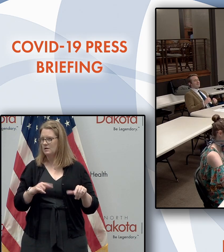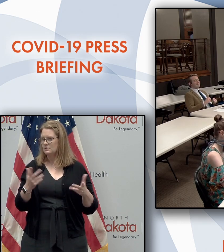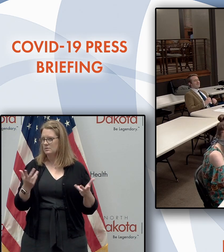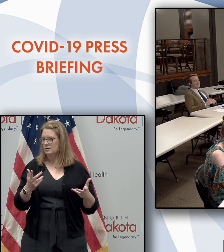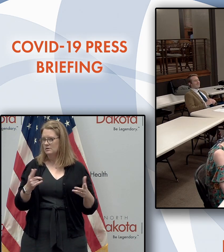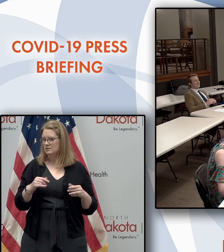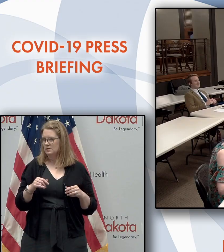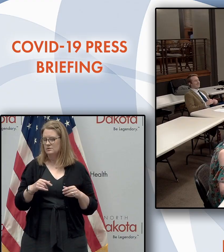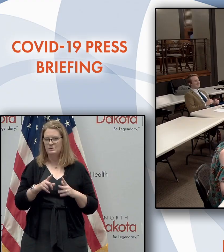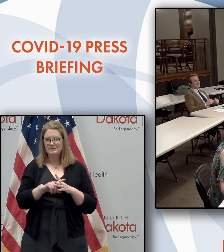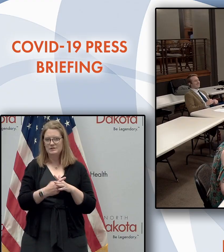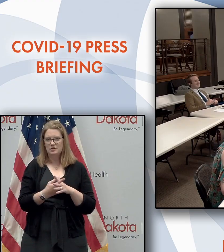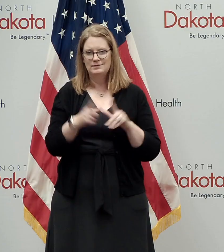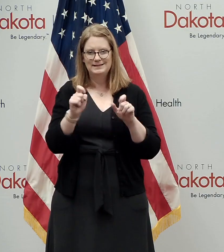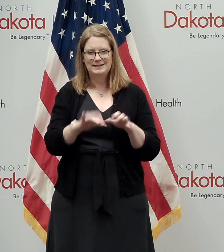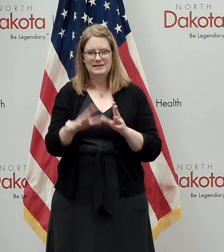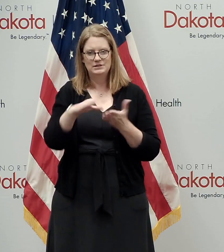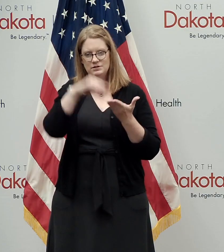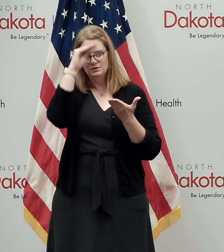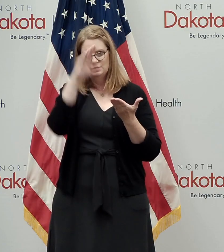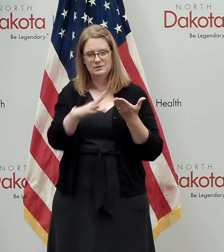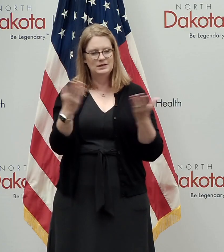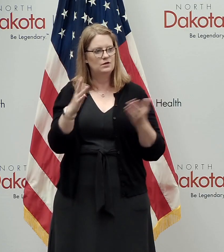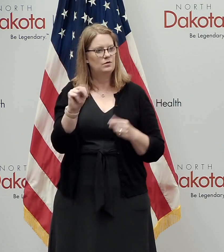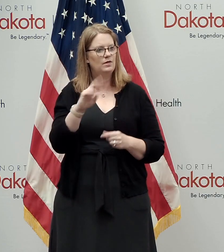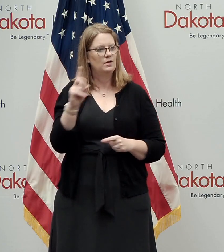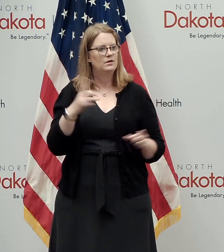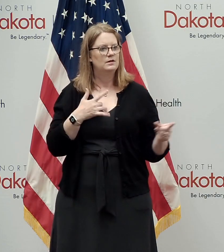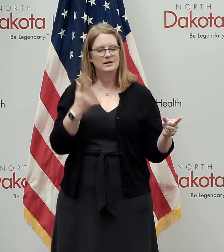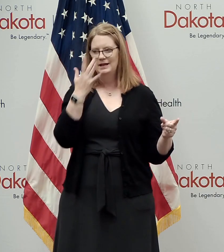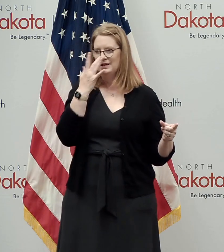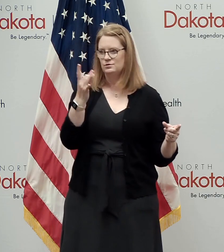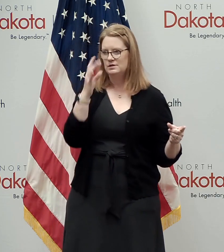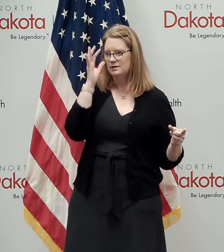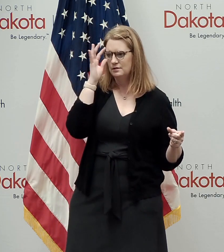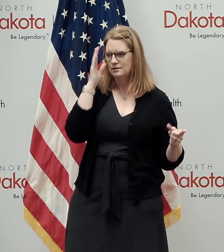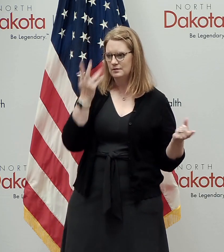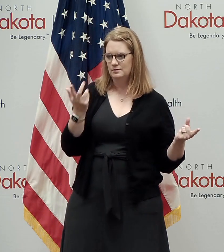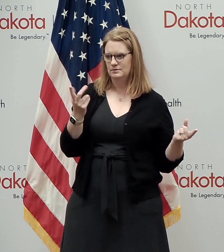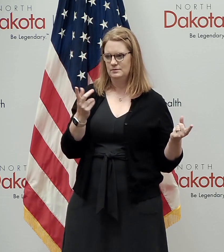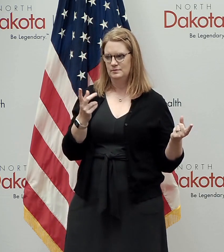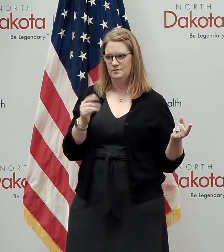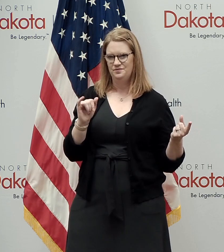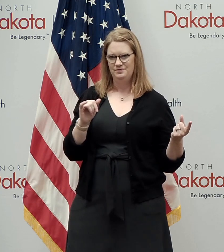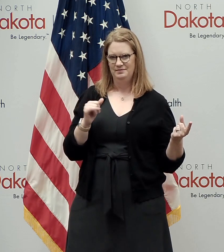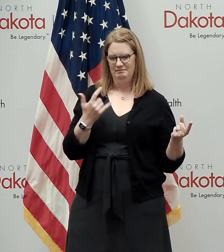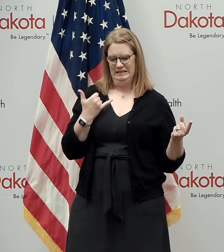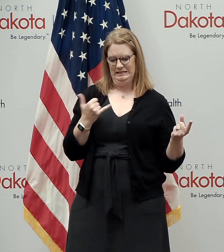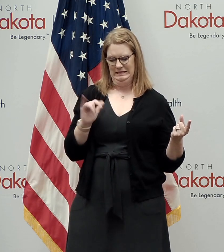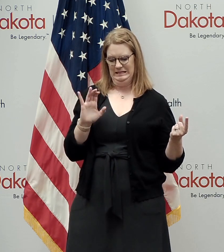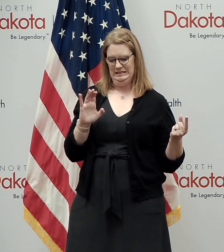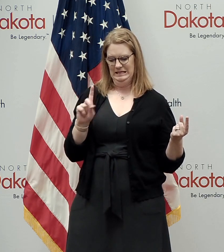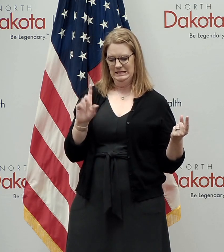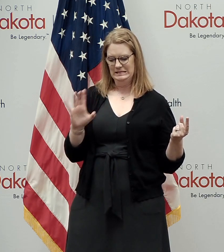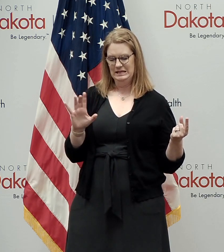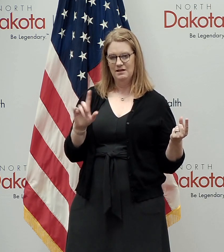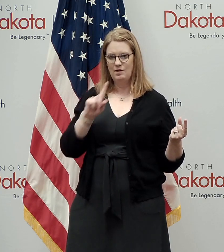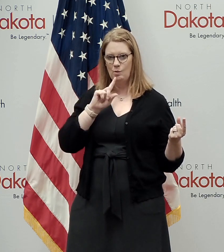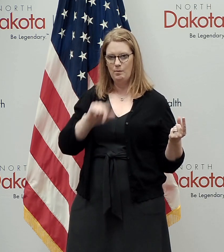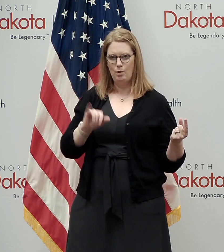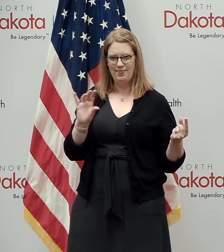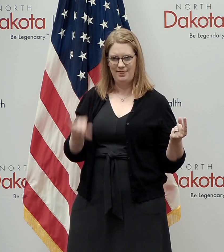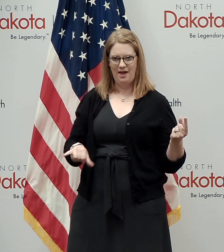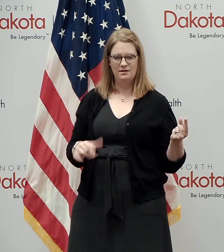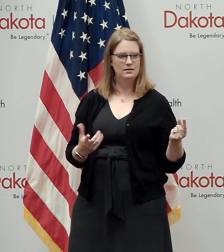test students in North Dakota? Well, that's interesting. I'd like to see, the latest CDC update on that report, because